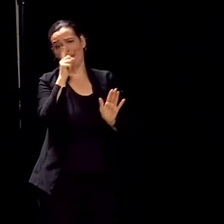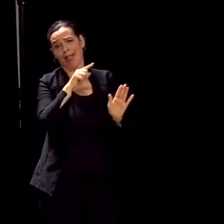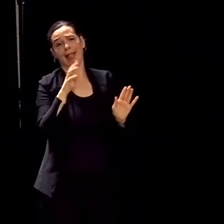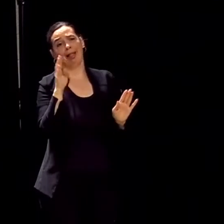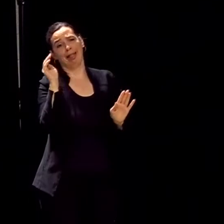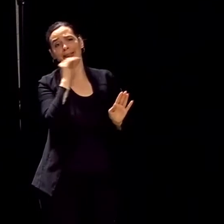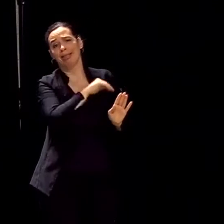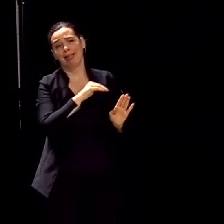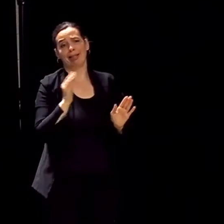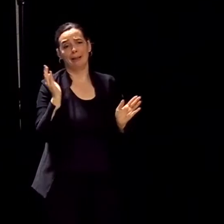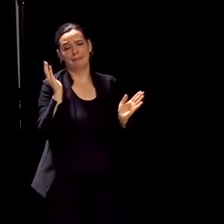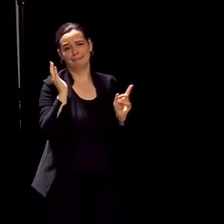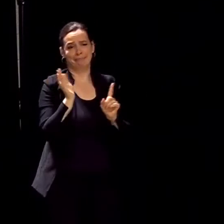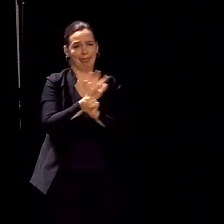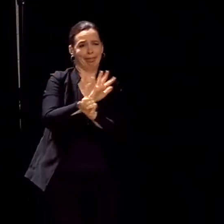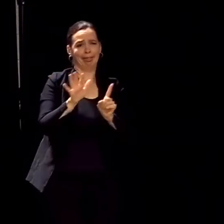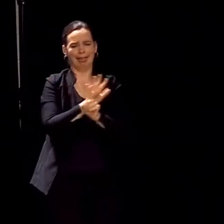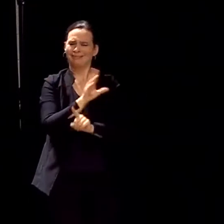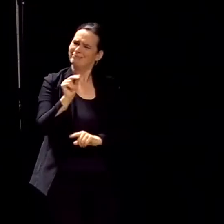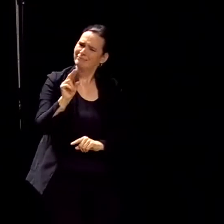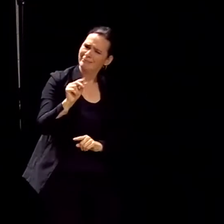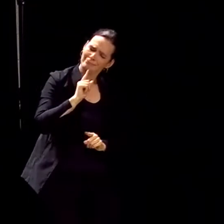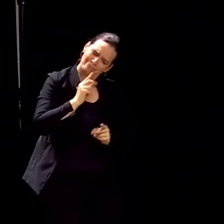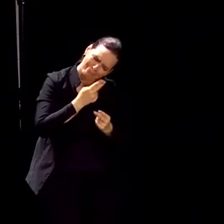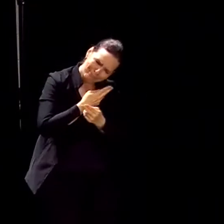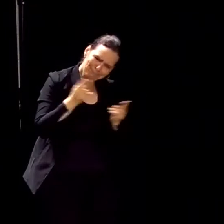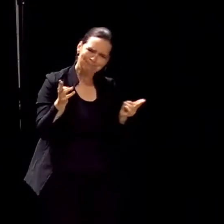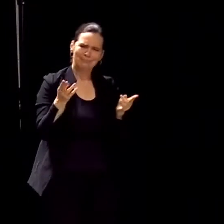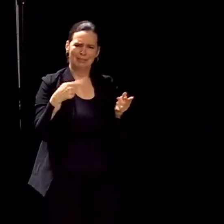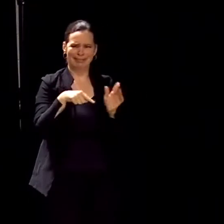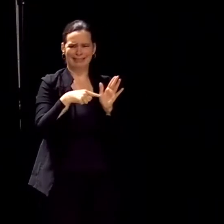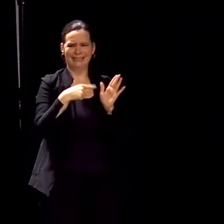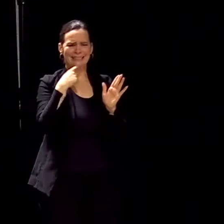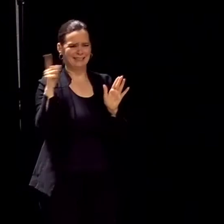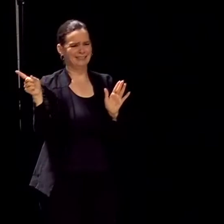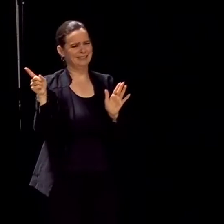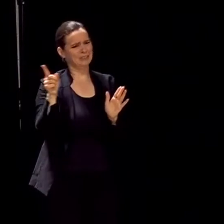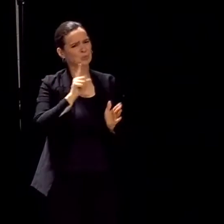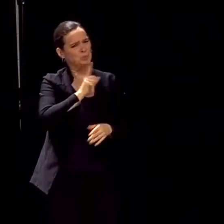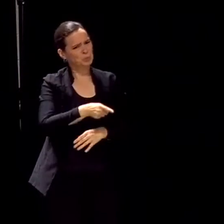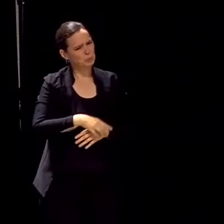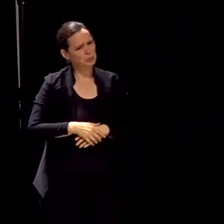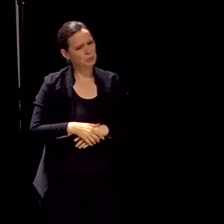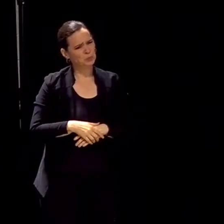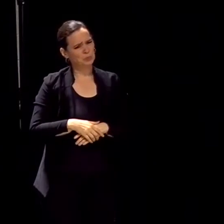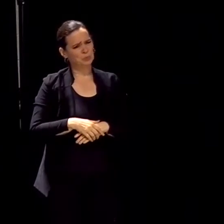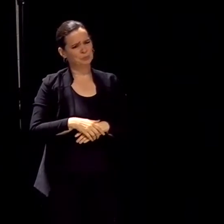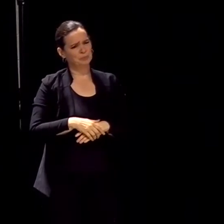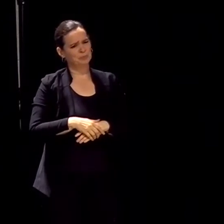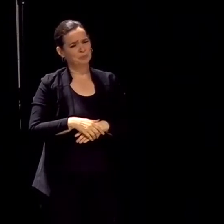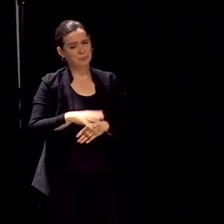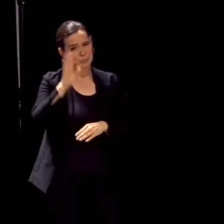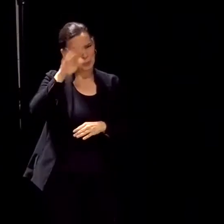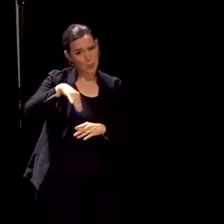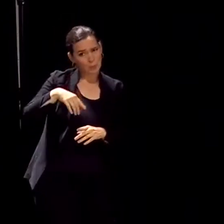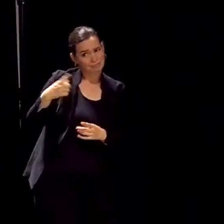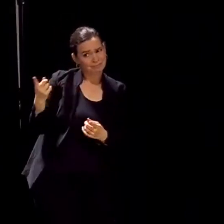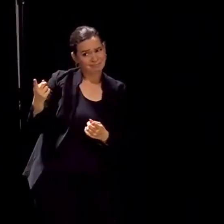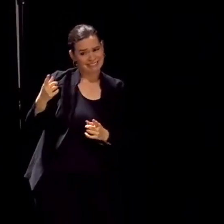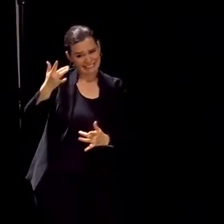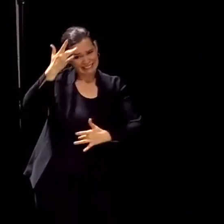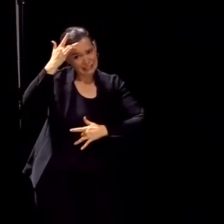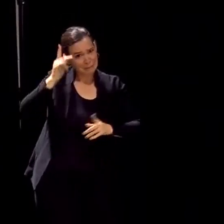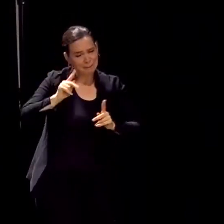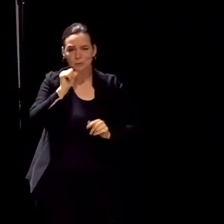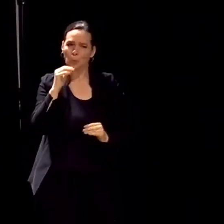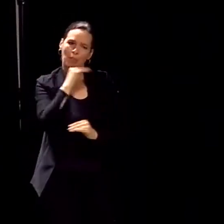people are starting to get sick. It's very easy when you have young people who are your numbers and nobody's getting sick and going to the hospital.